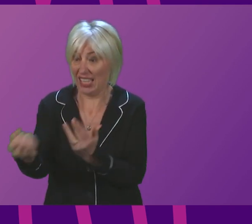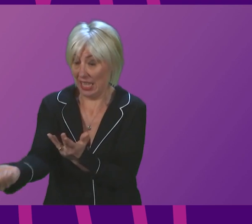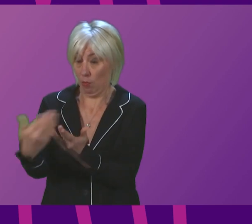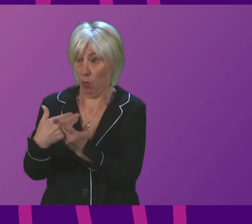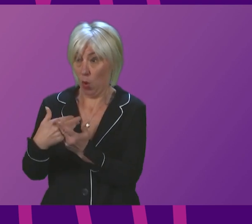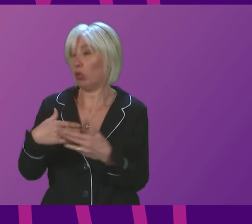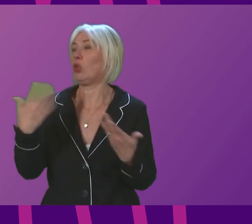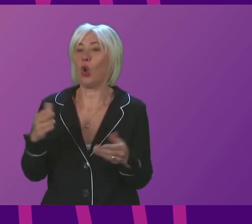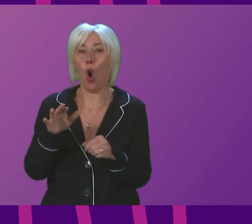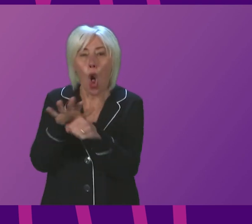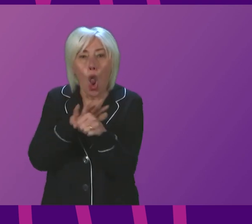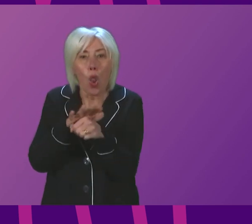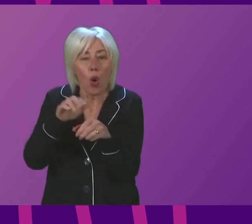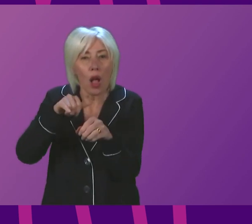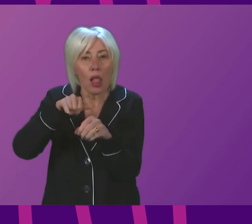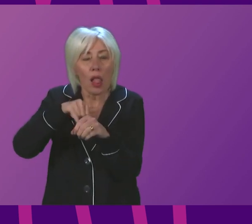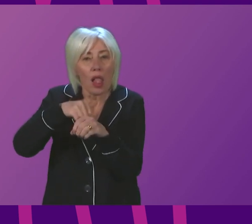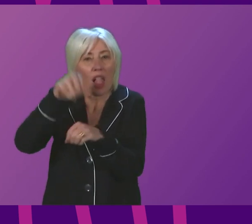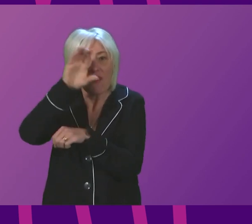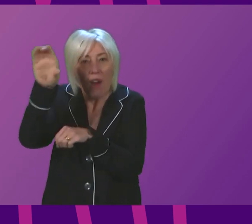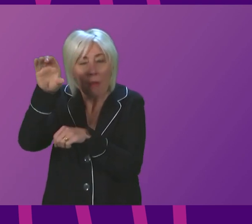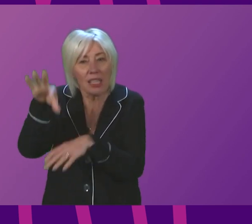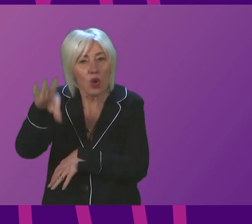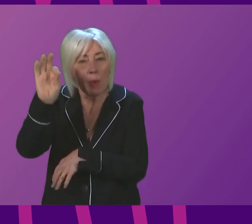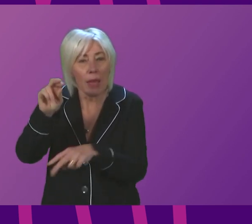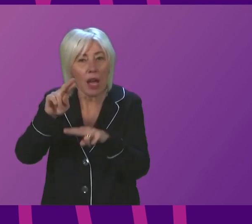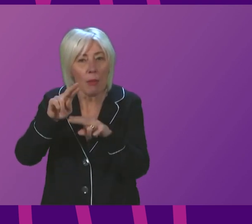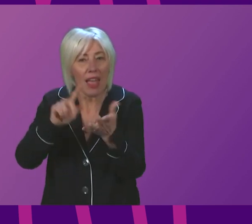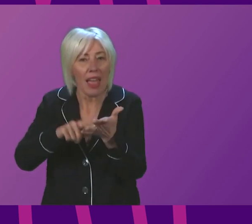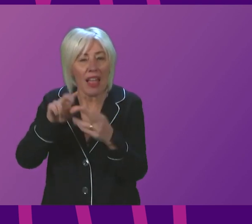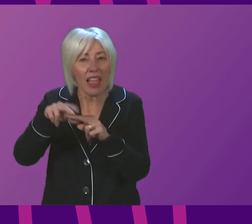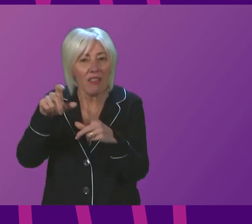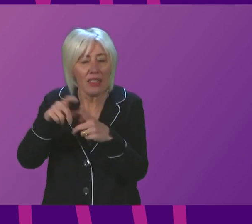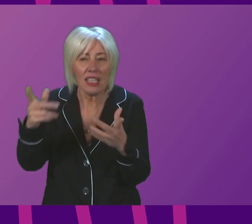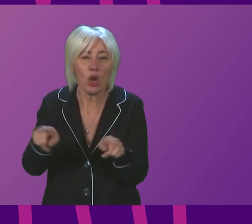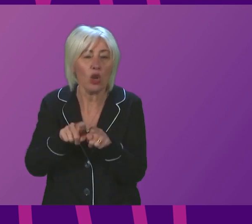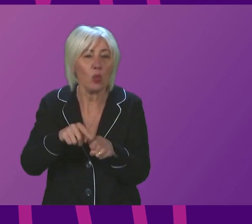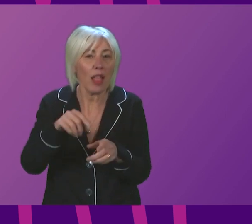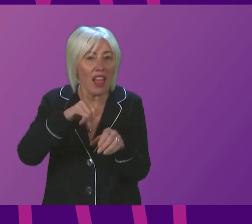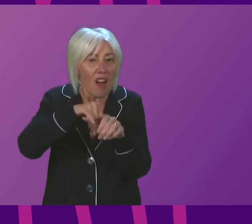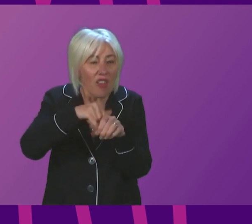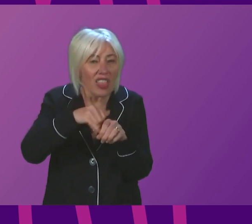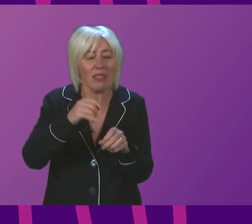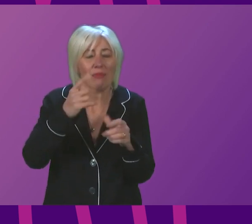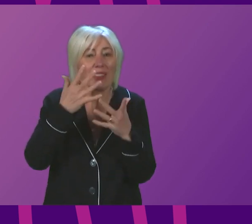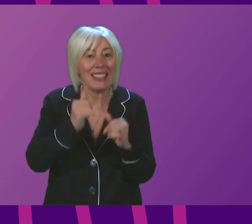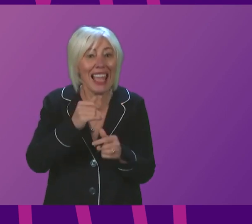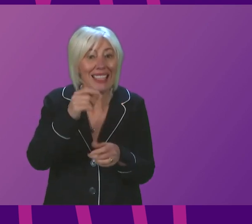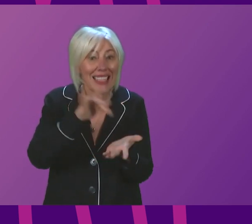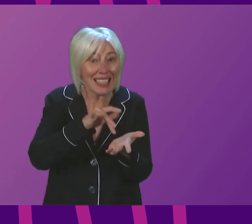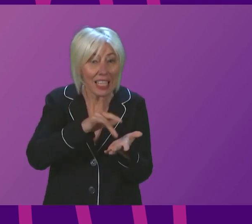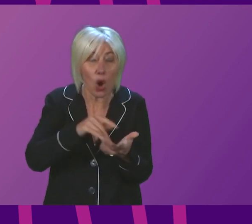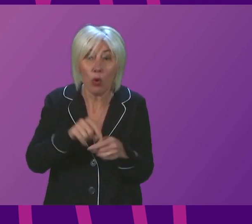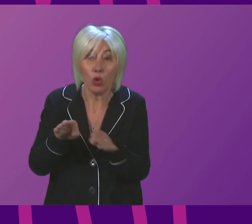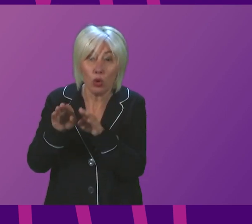local pharmacy and pick up LFD tests. You can get them from local test centres. We should be uniting to